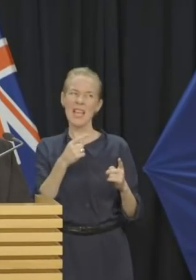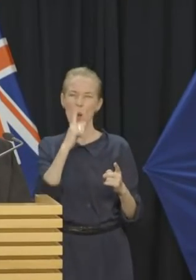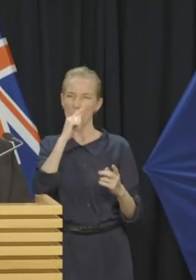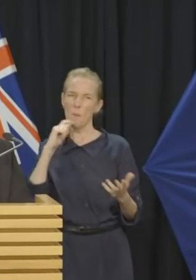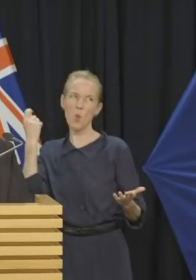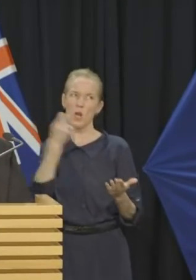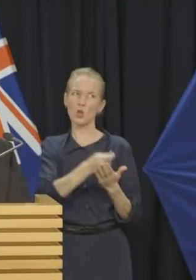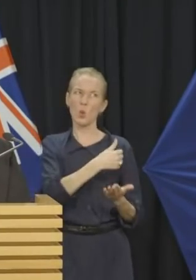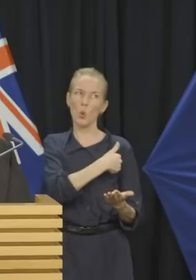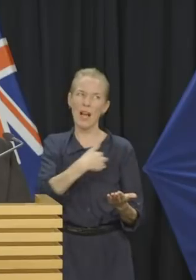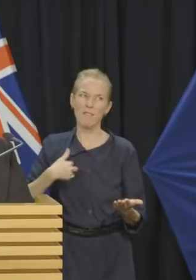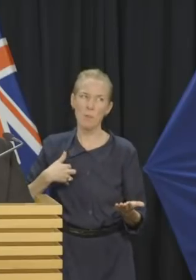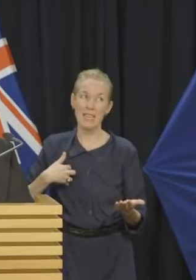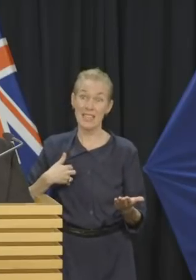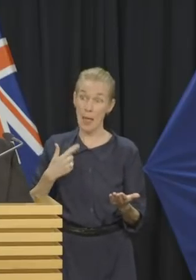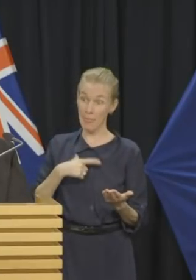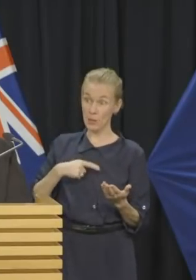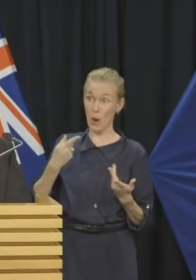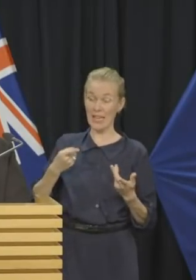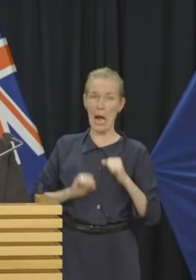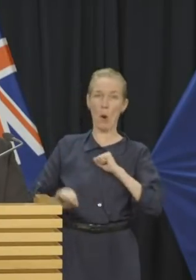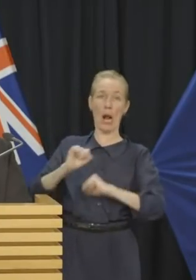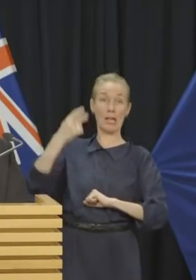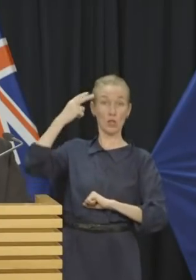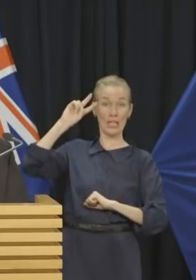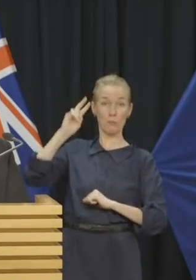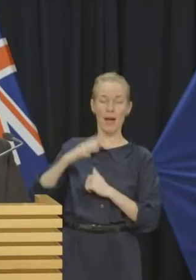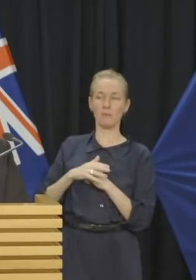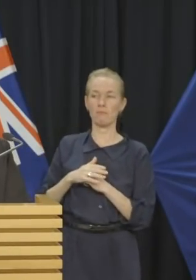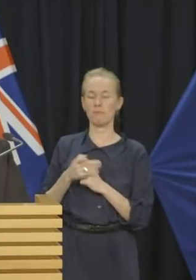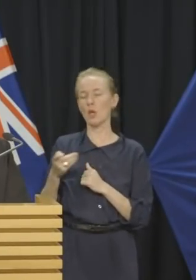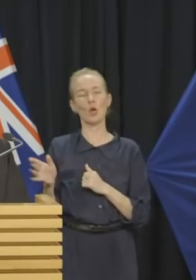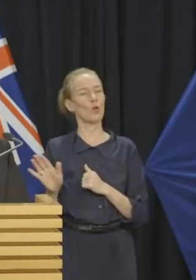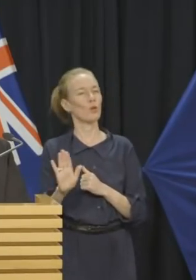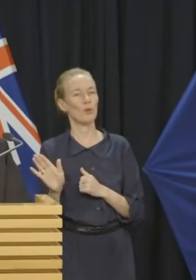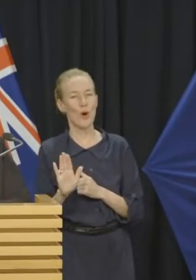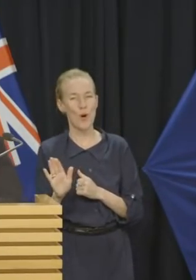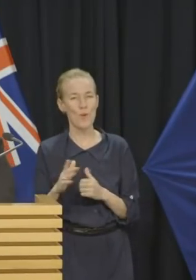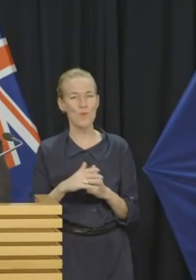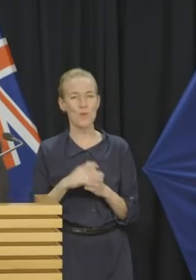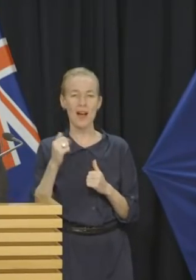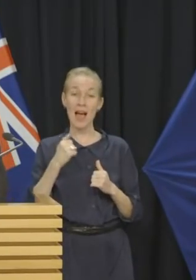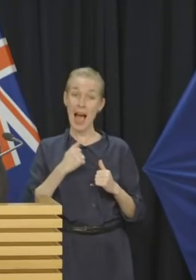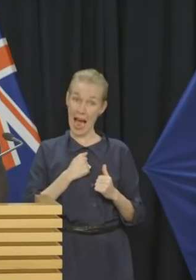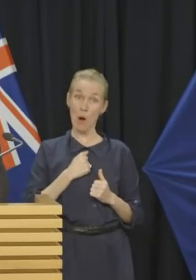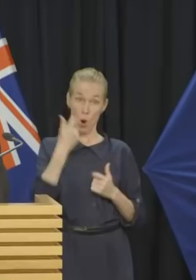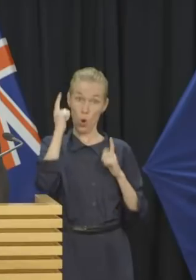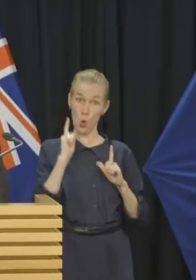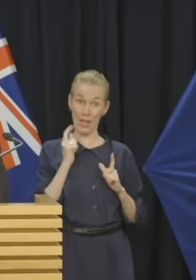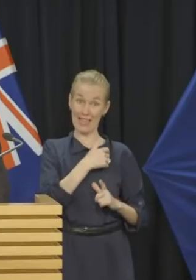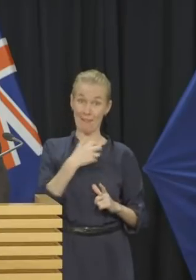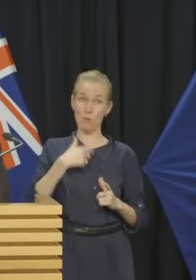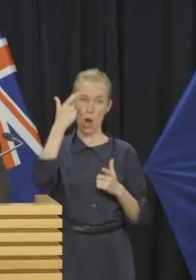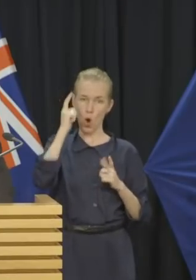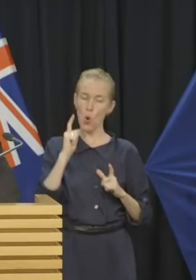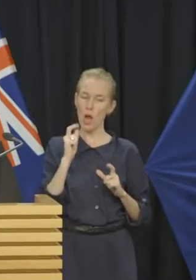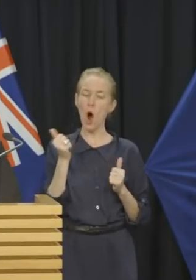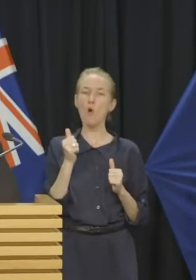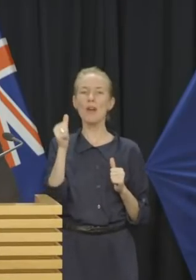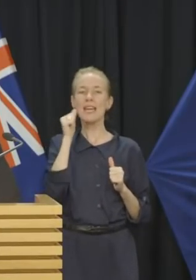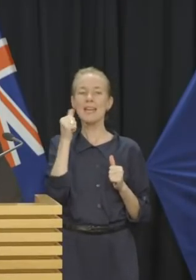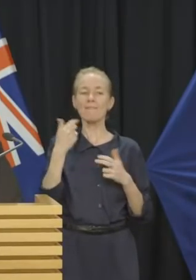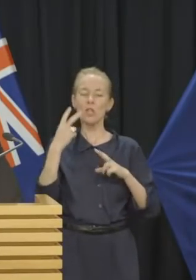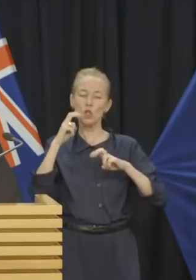the legal threat has been identified right from the beginning by Crown Law around what our obligations as a country to